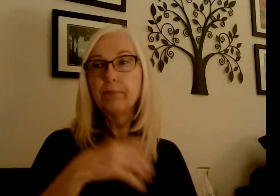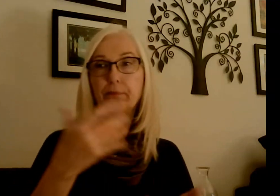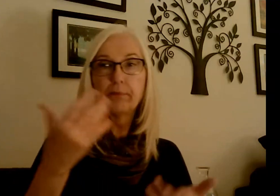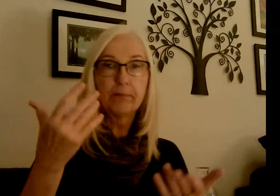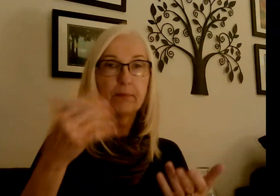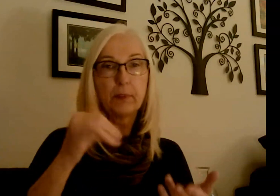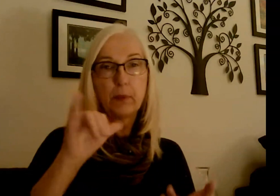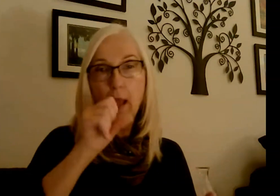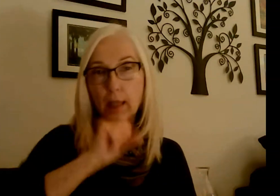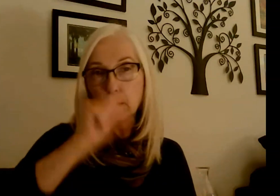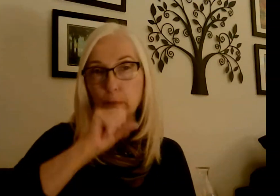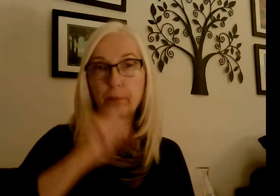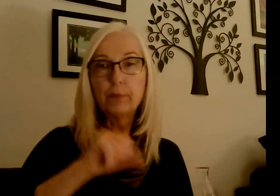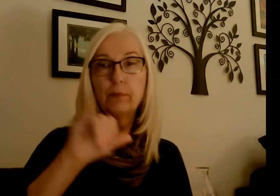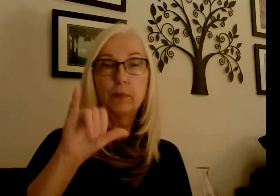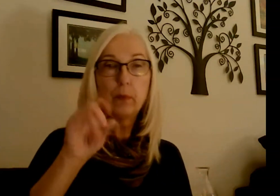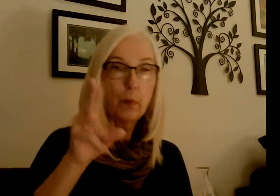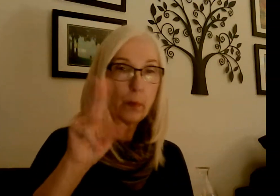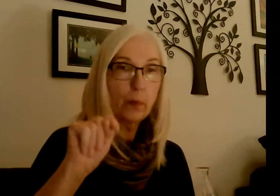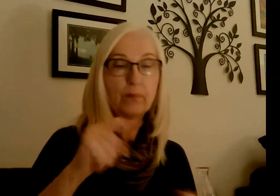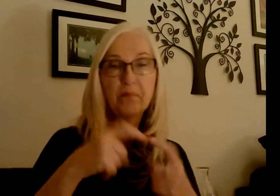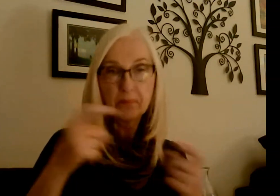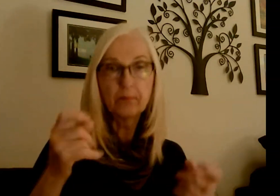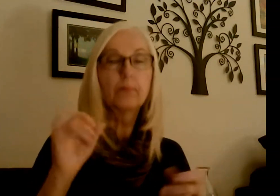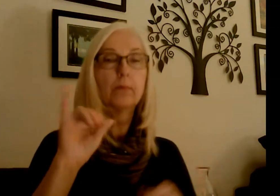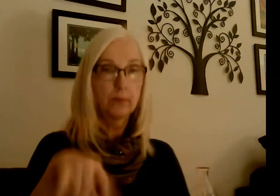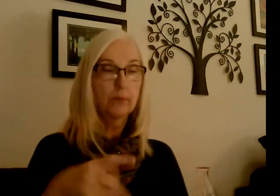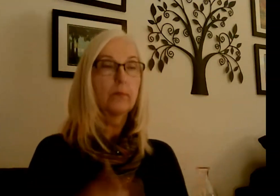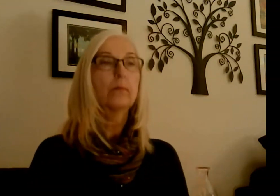and cheese and dairy and ice cream and things like that.